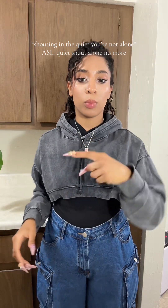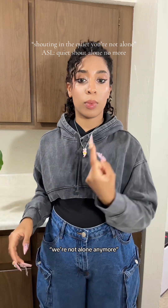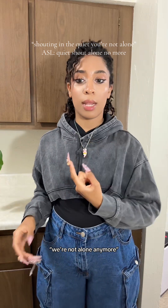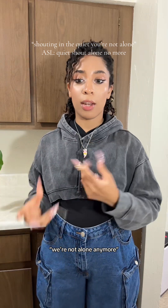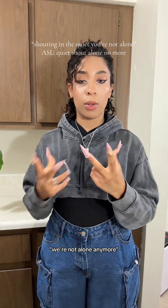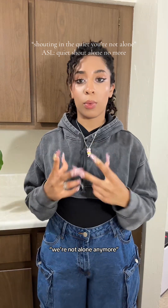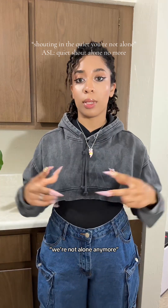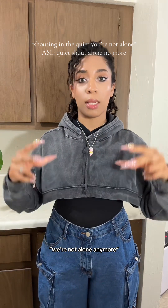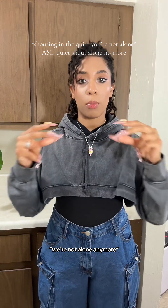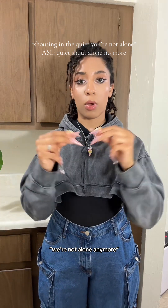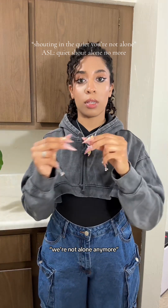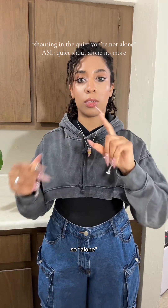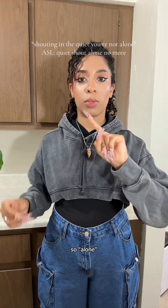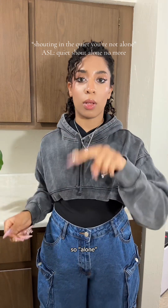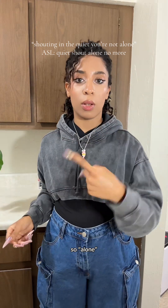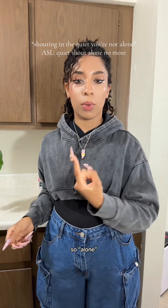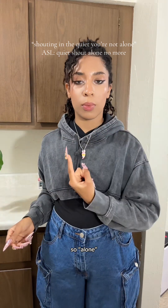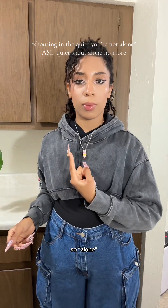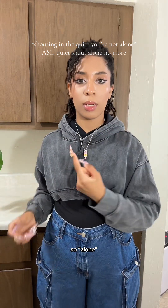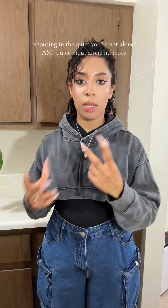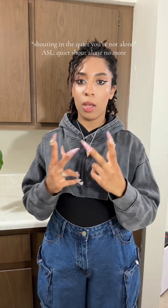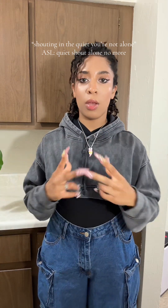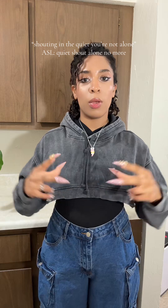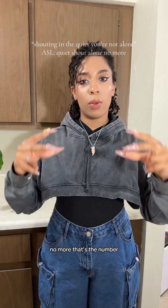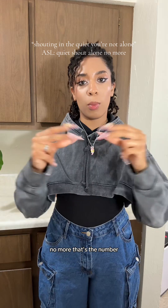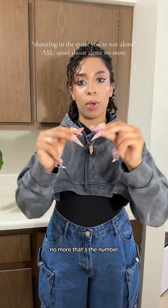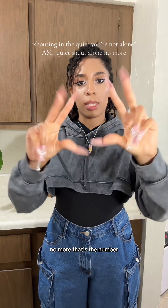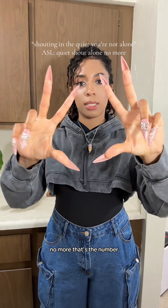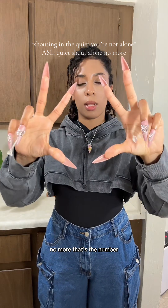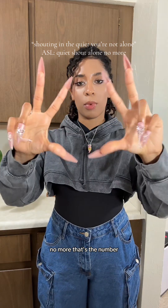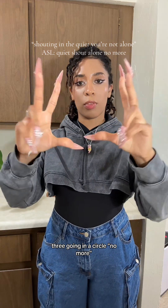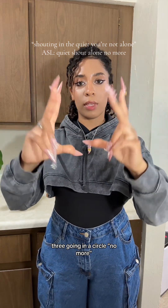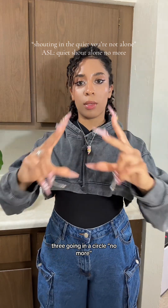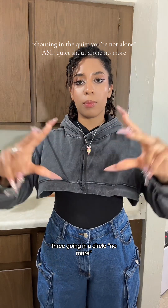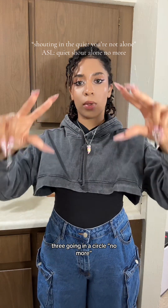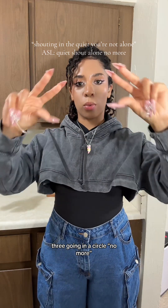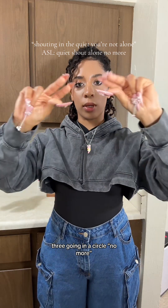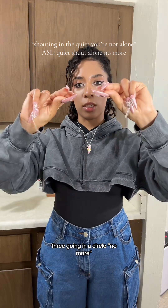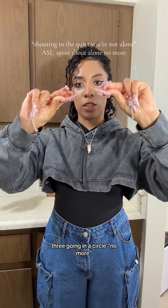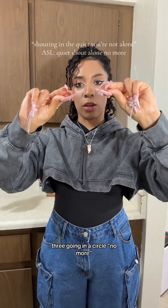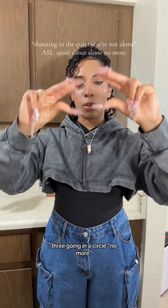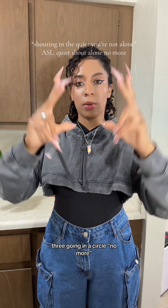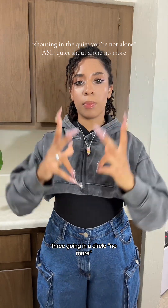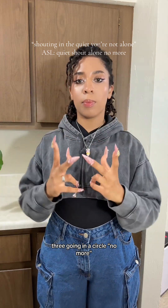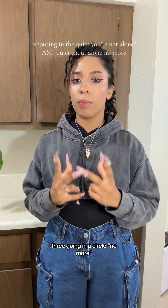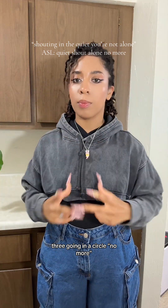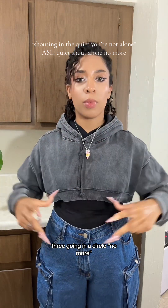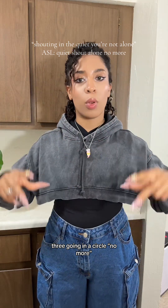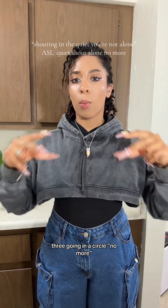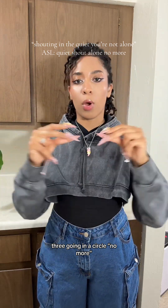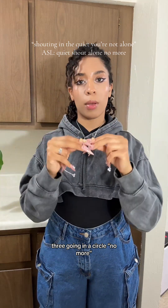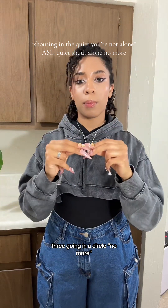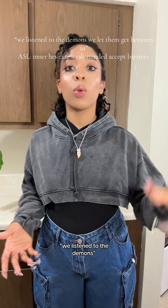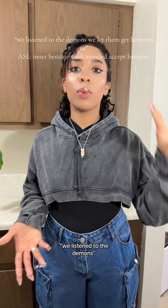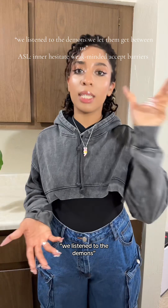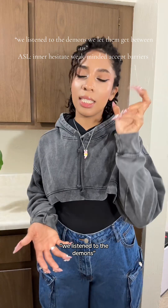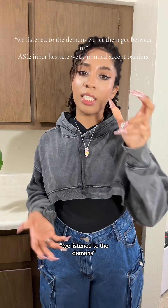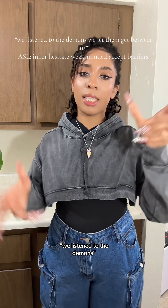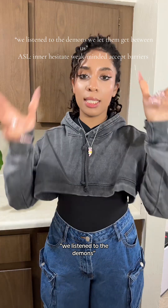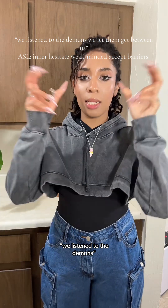We're not alone anymore. So alone, number, that's the number 3, going in the circle, number. We listen to the demons,